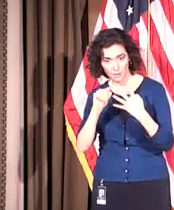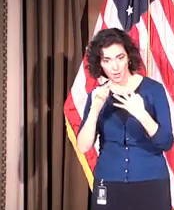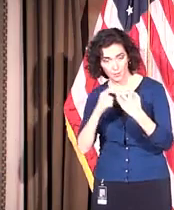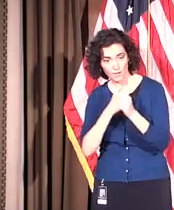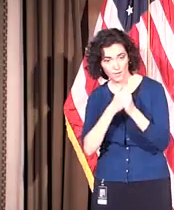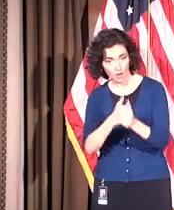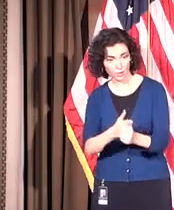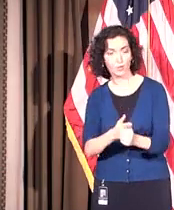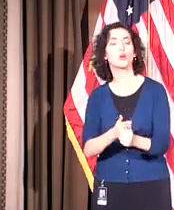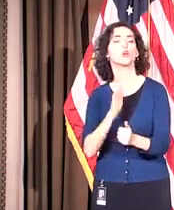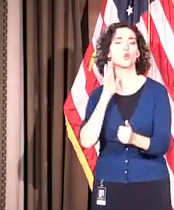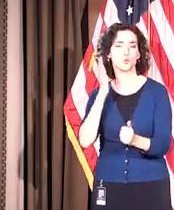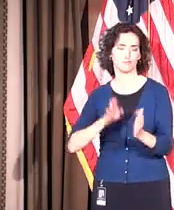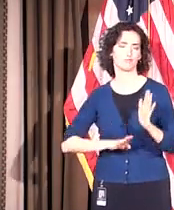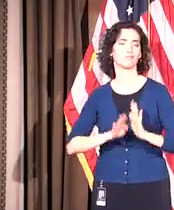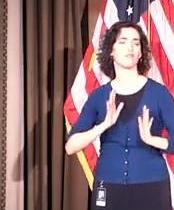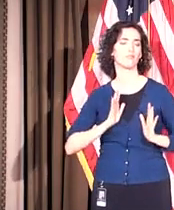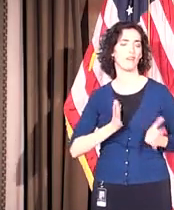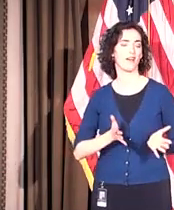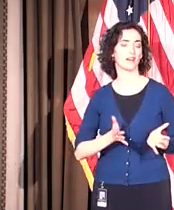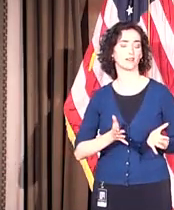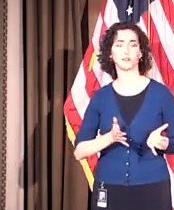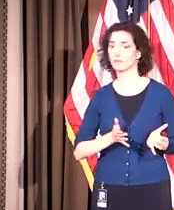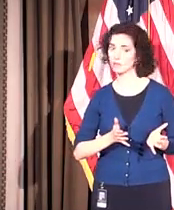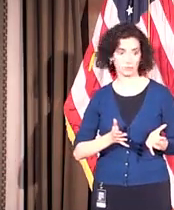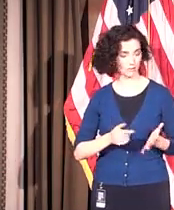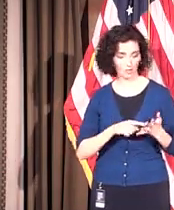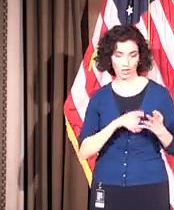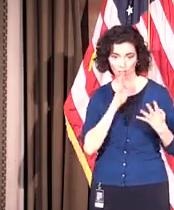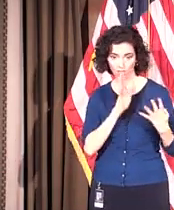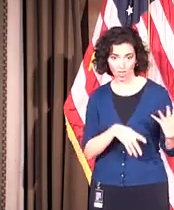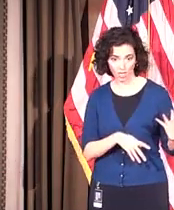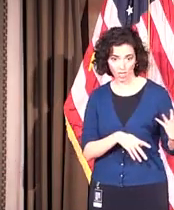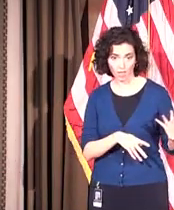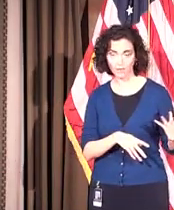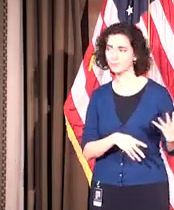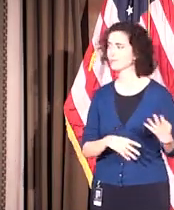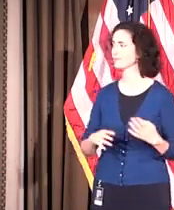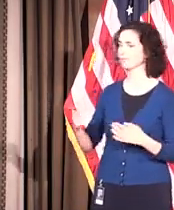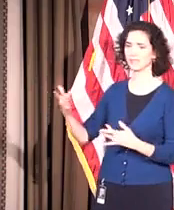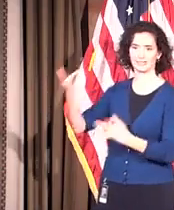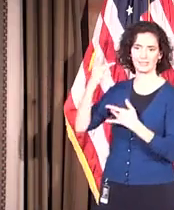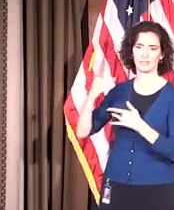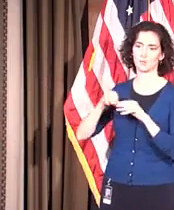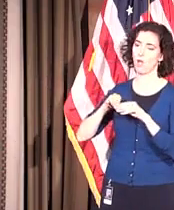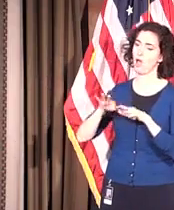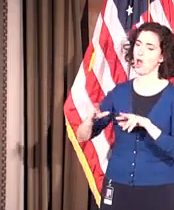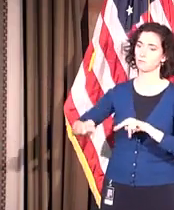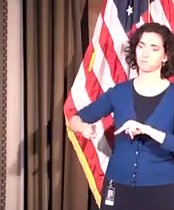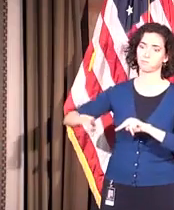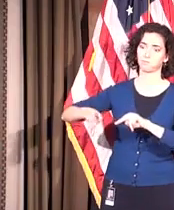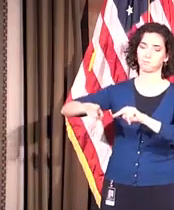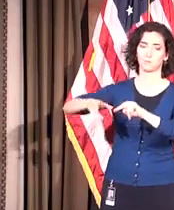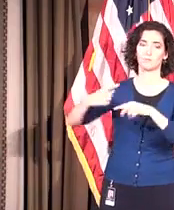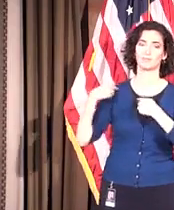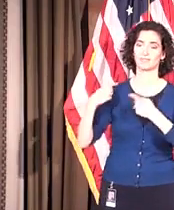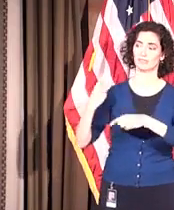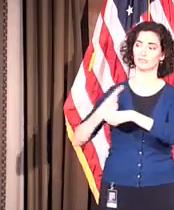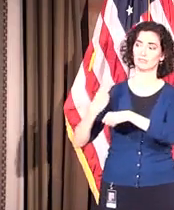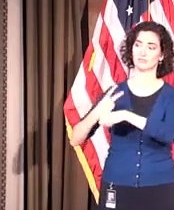But if we don't, we're going to continue to see our numbers grow the way that we've seen them grow here over the last number of